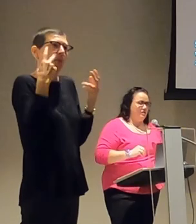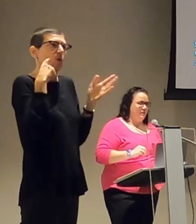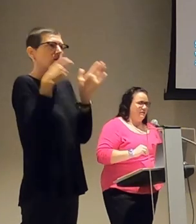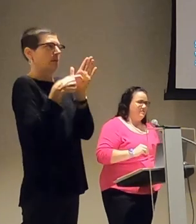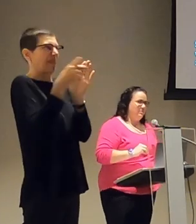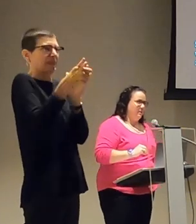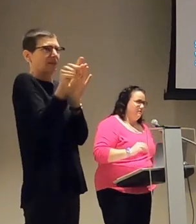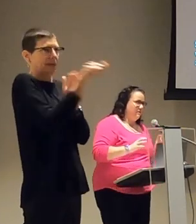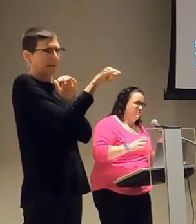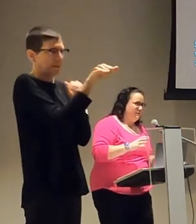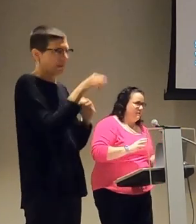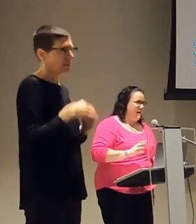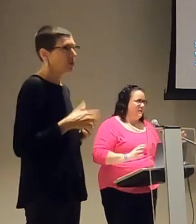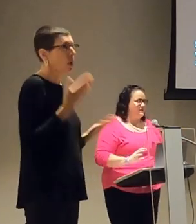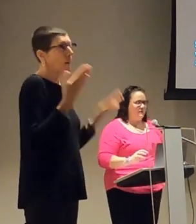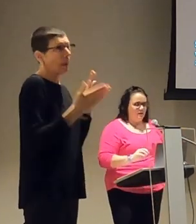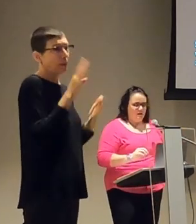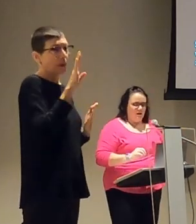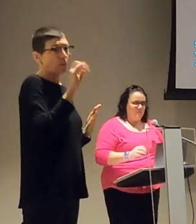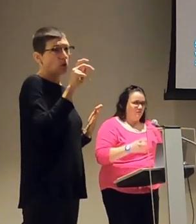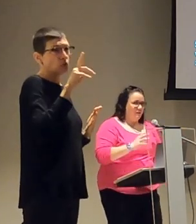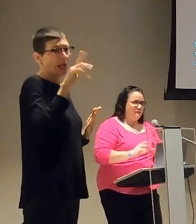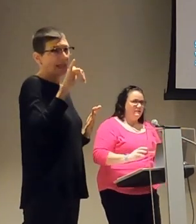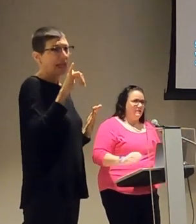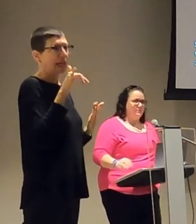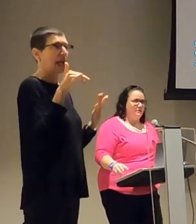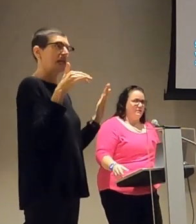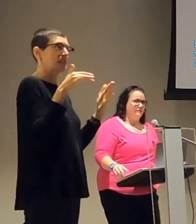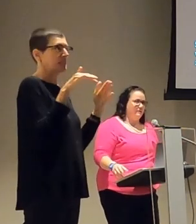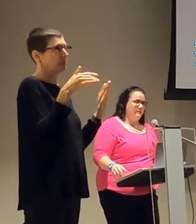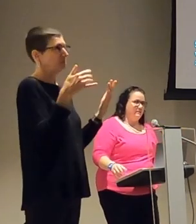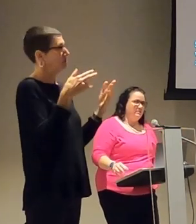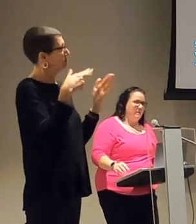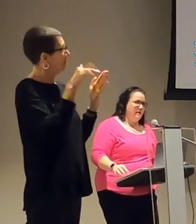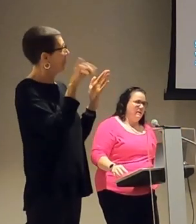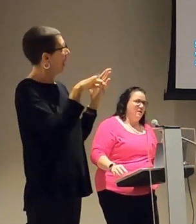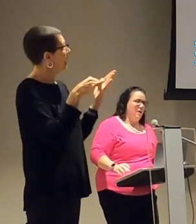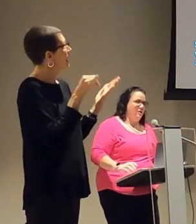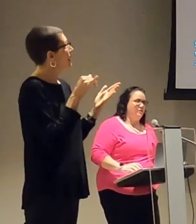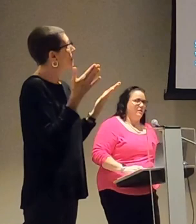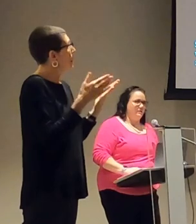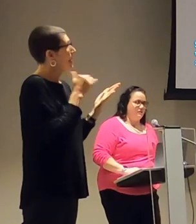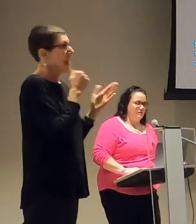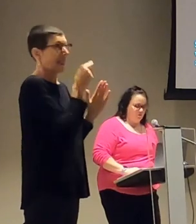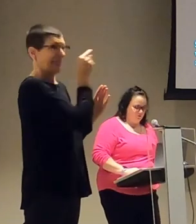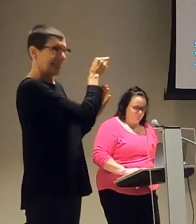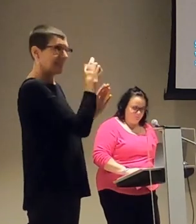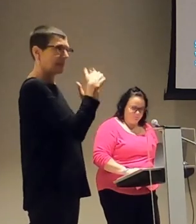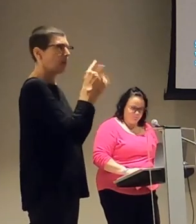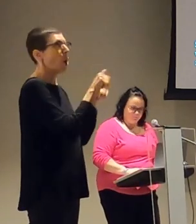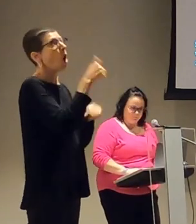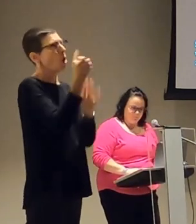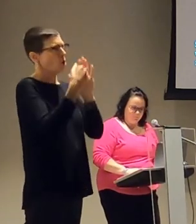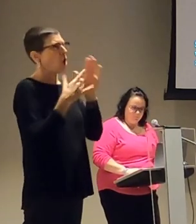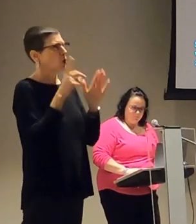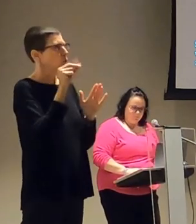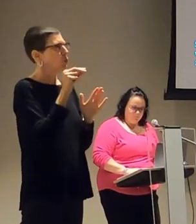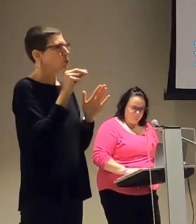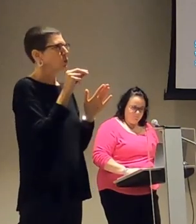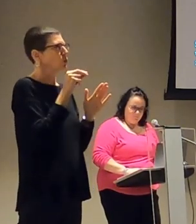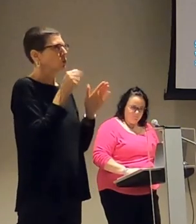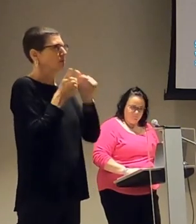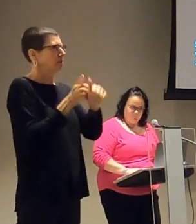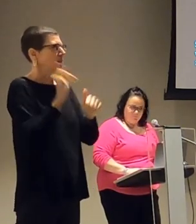perhaps Botticelli is playing around with that. If he's not particularly in this painting, other artists do.